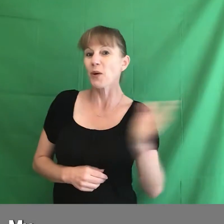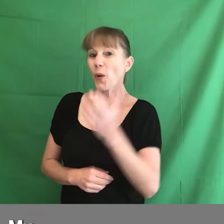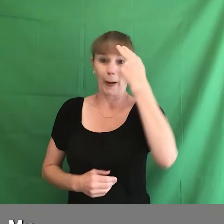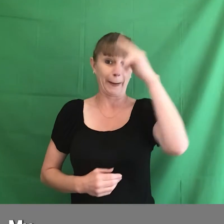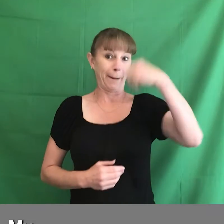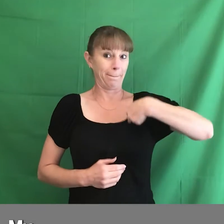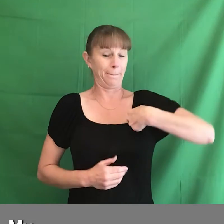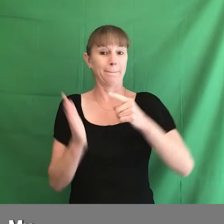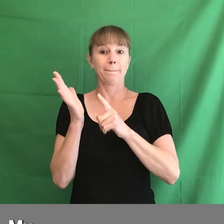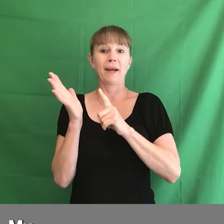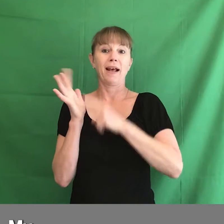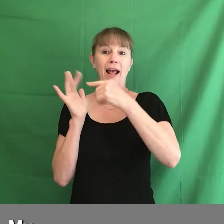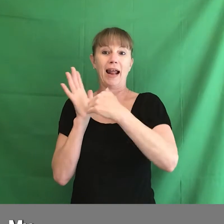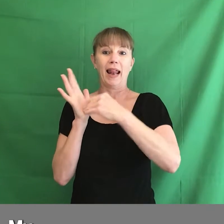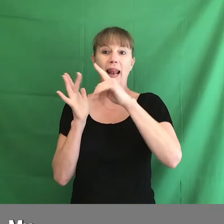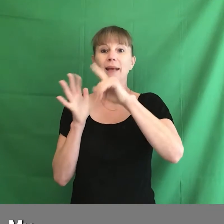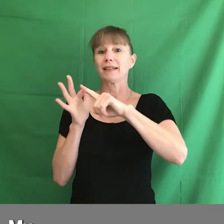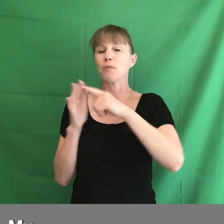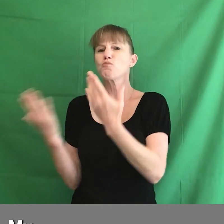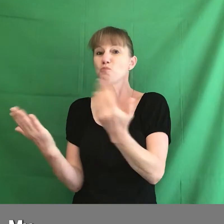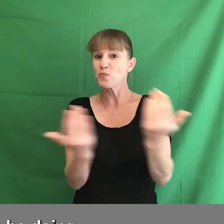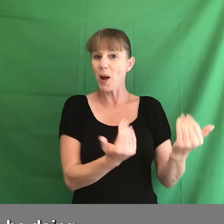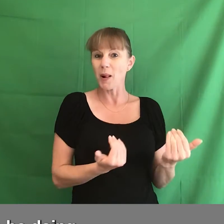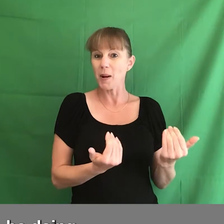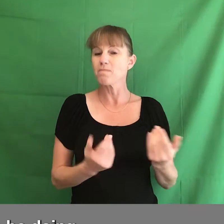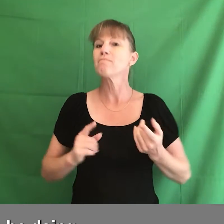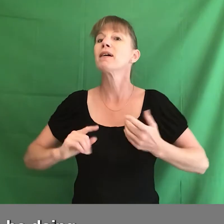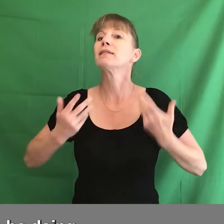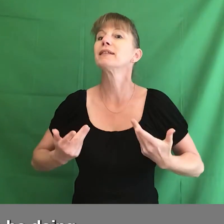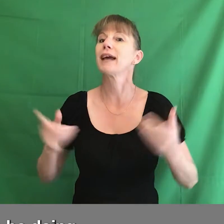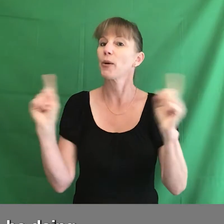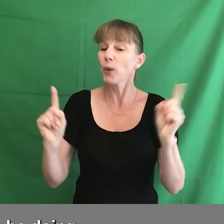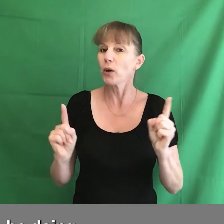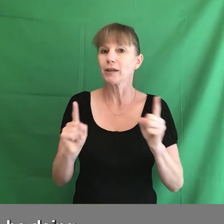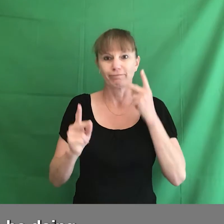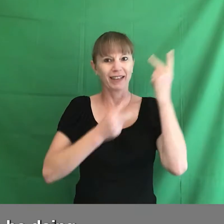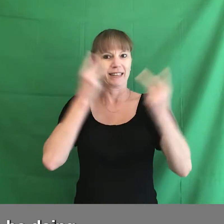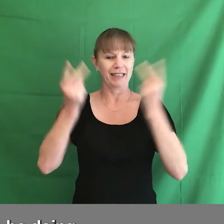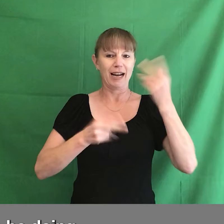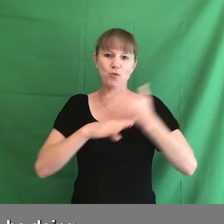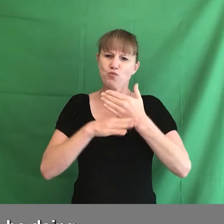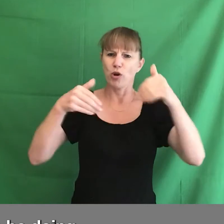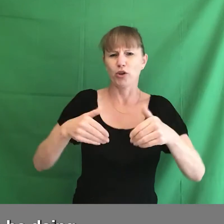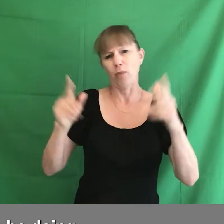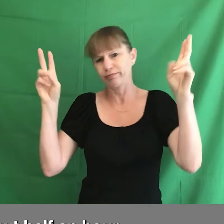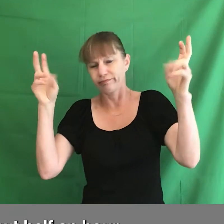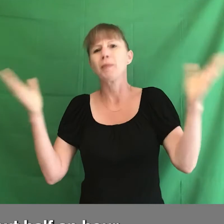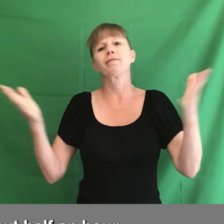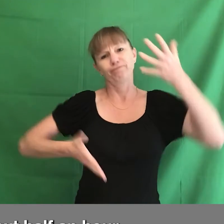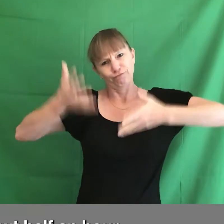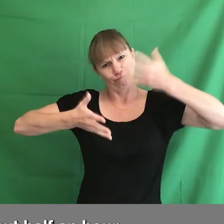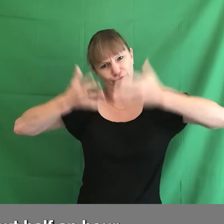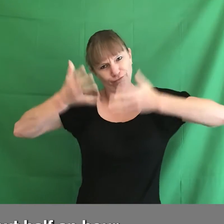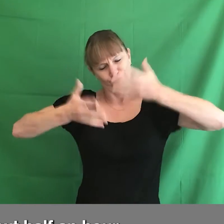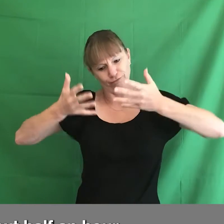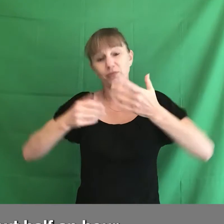Hi everyone, my name is Lizzie and welcome. Today we're going to be doing a bit of a singing workshop, so I